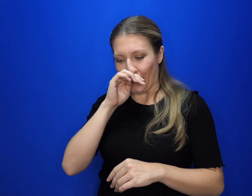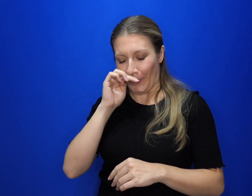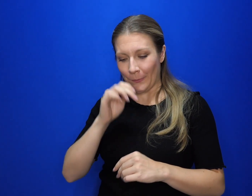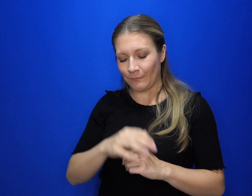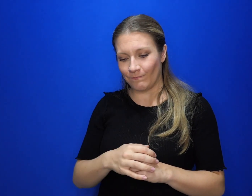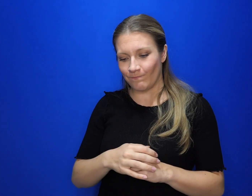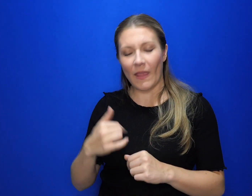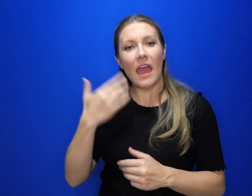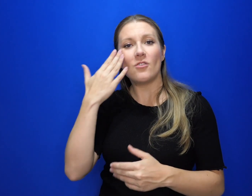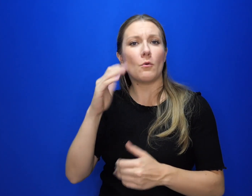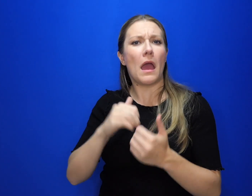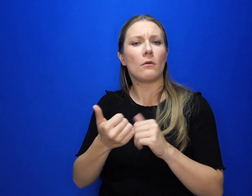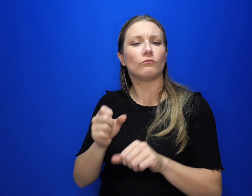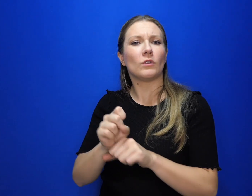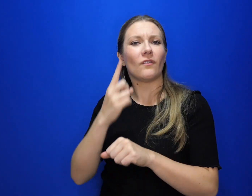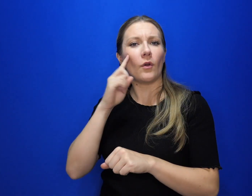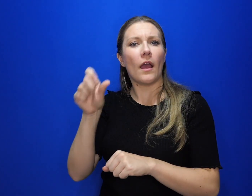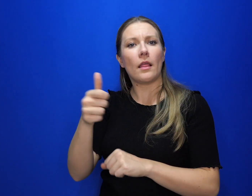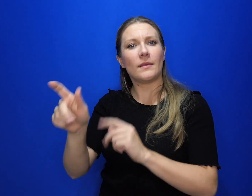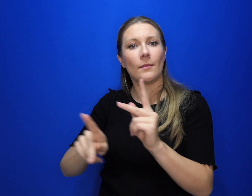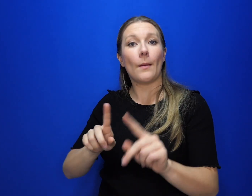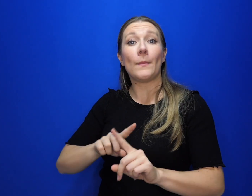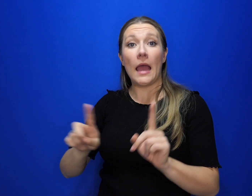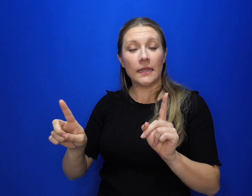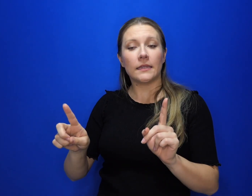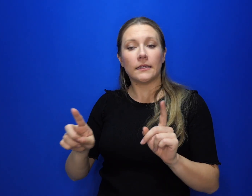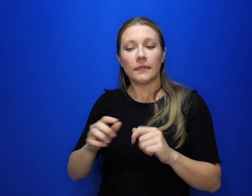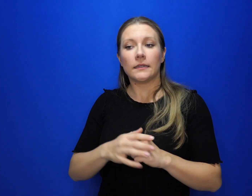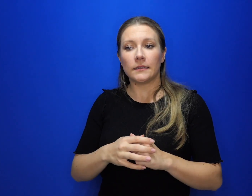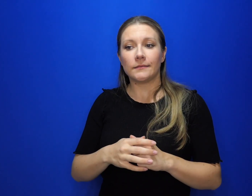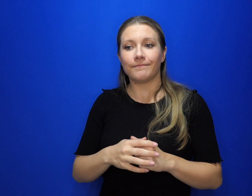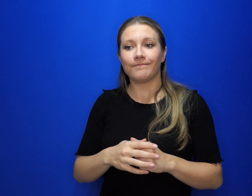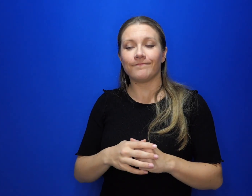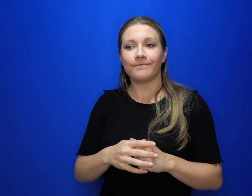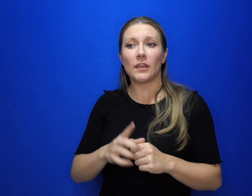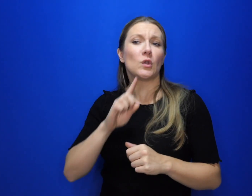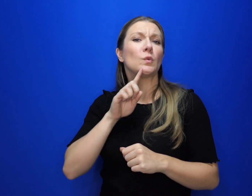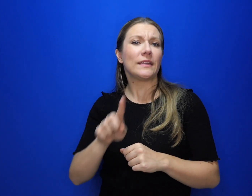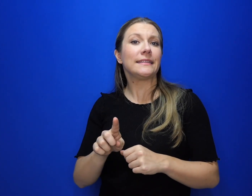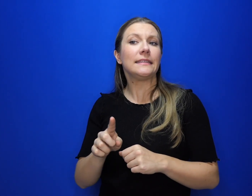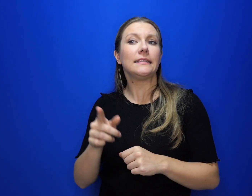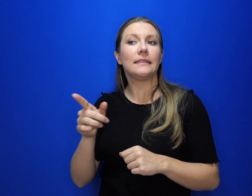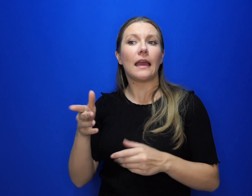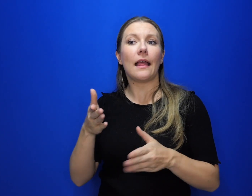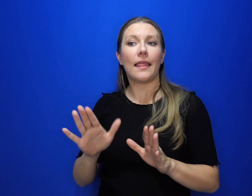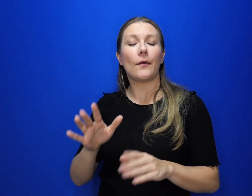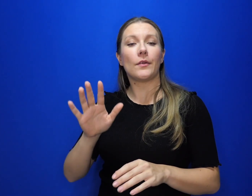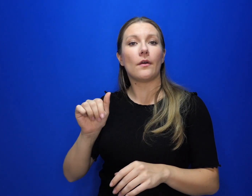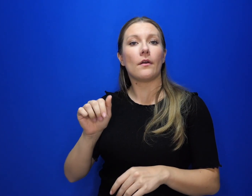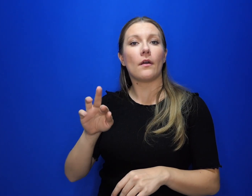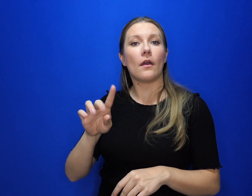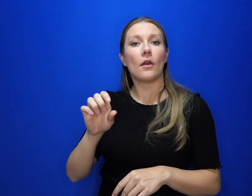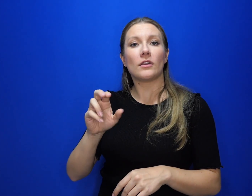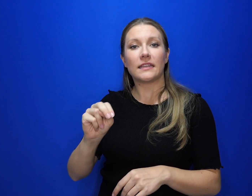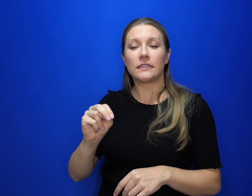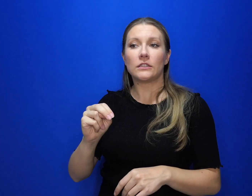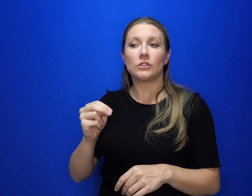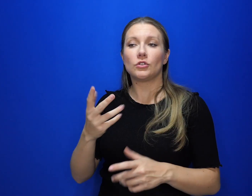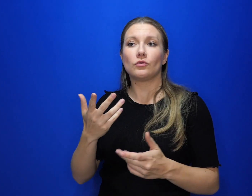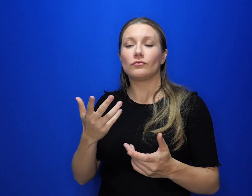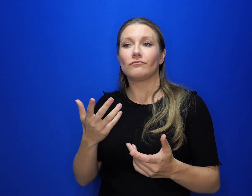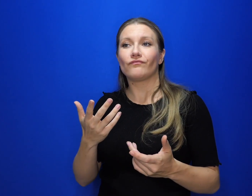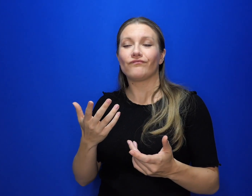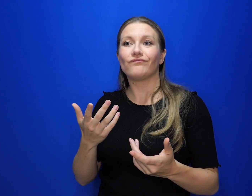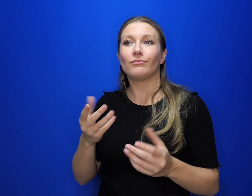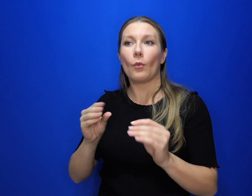for other people, but it definitely freed her up to move around the building better. It actually helped